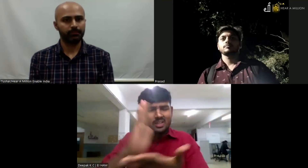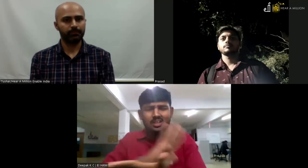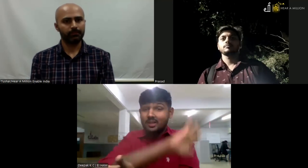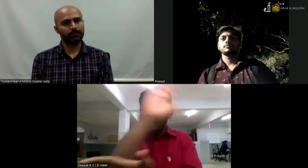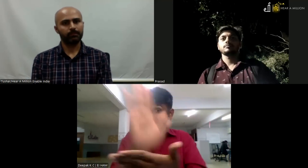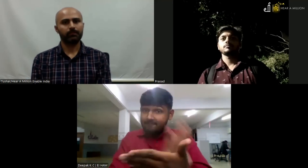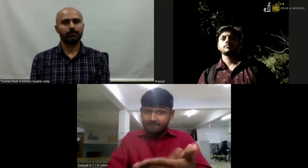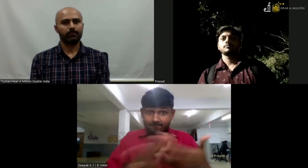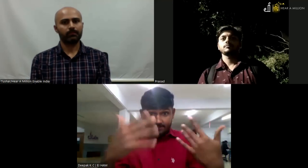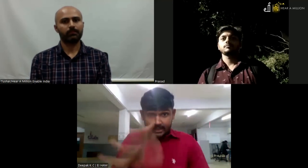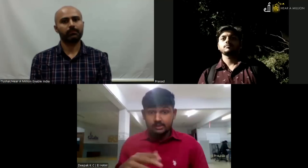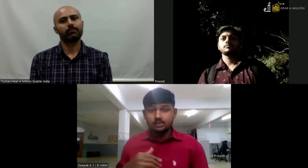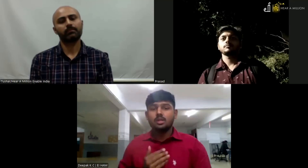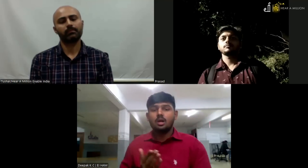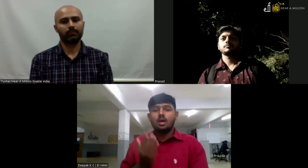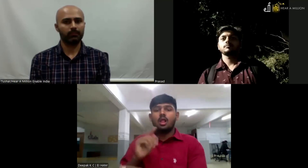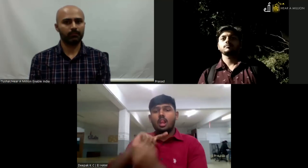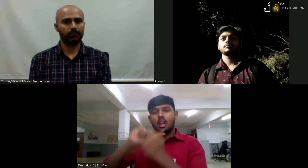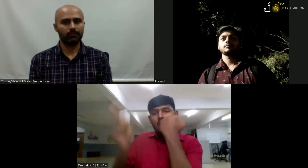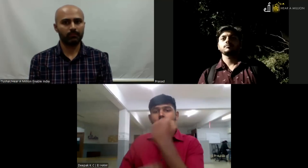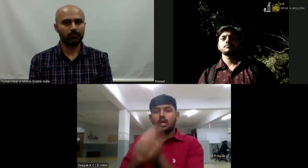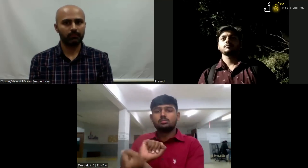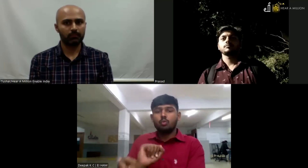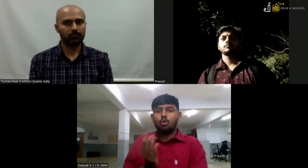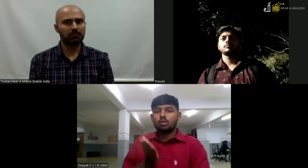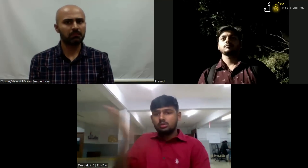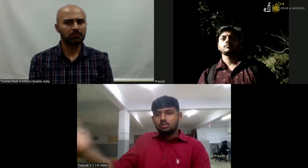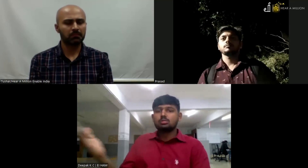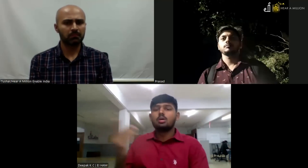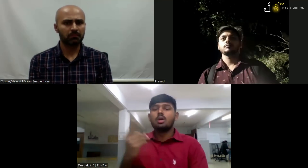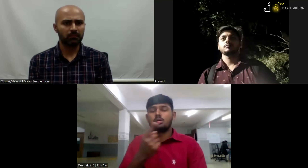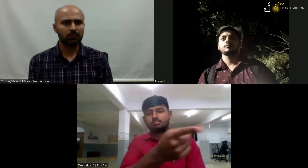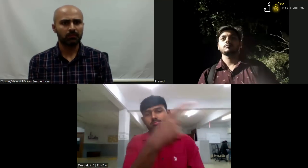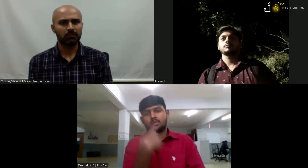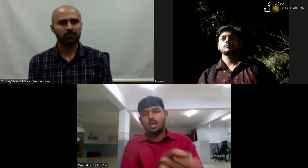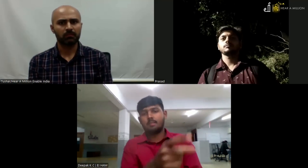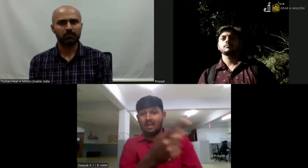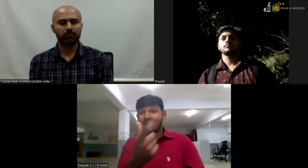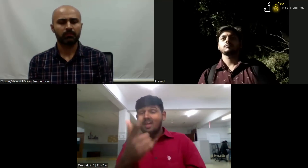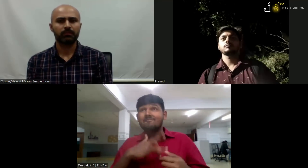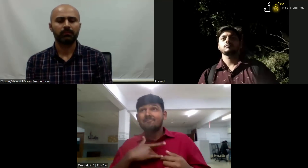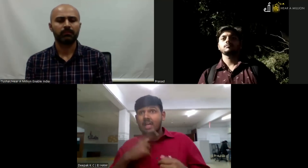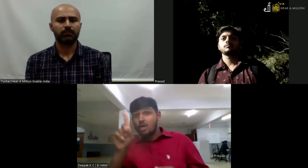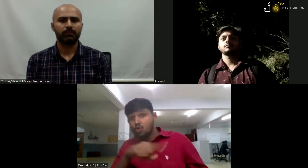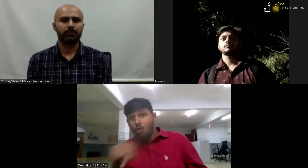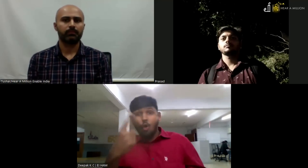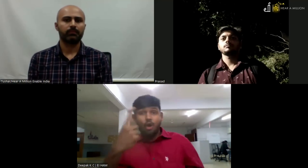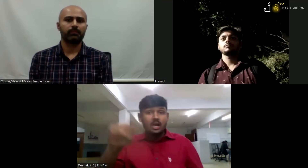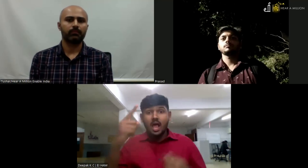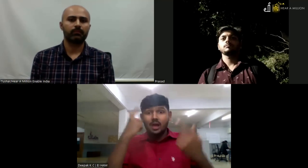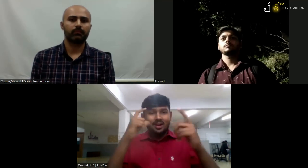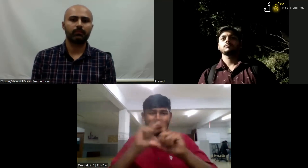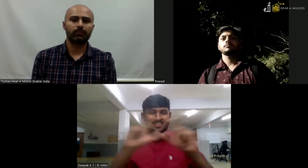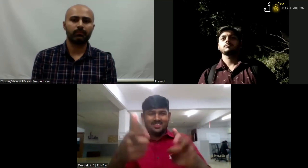bill, keep that paper. After everything is finished, at the end, you can show it to the police, and